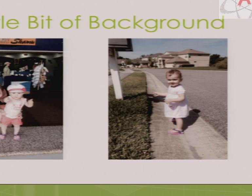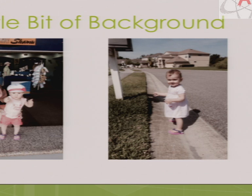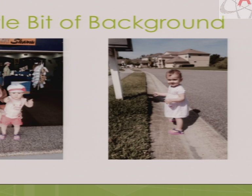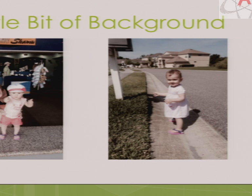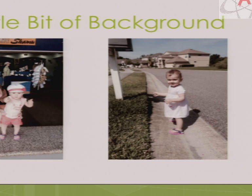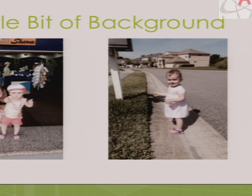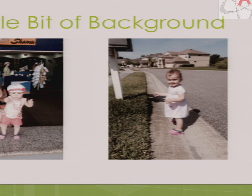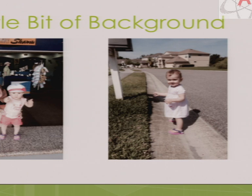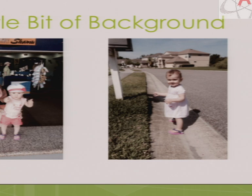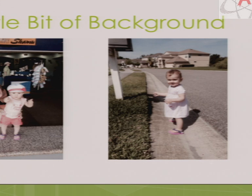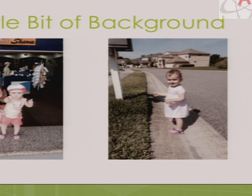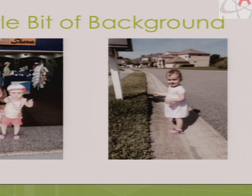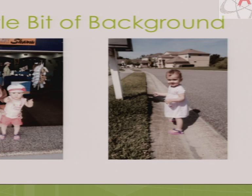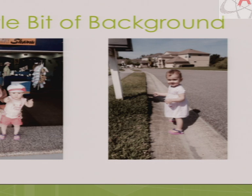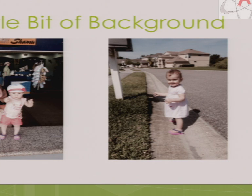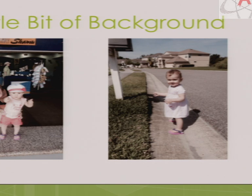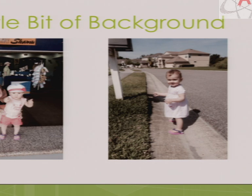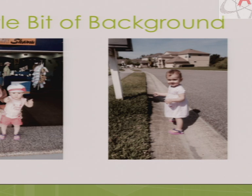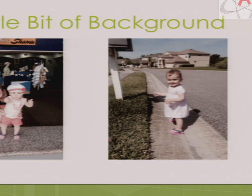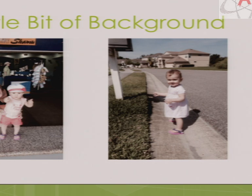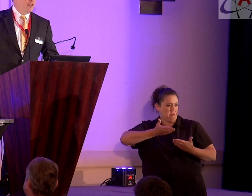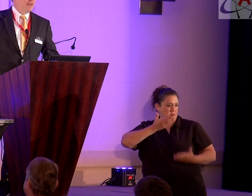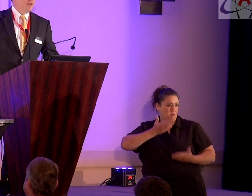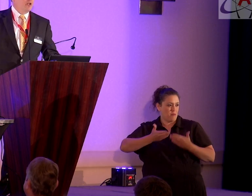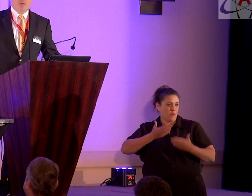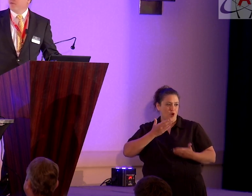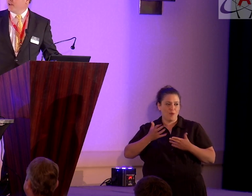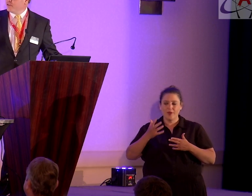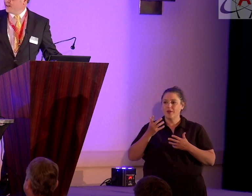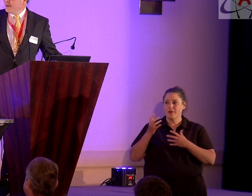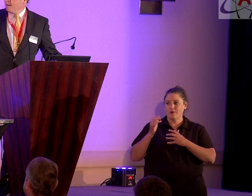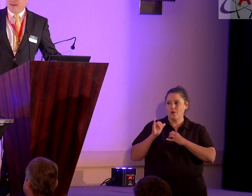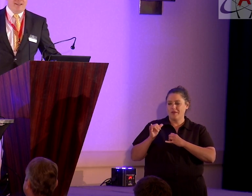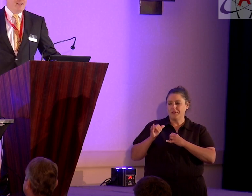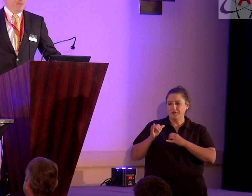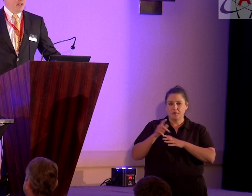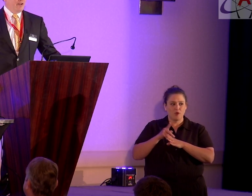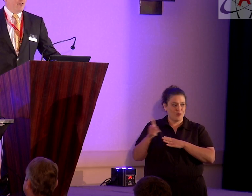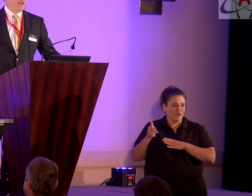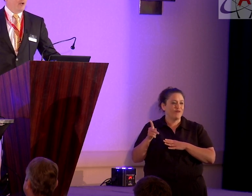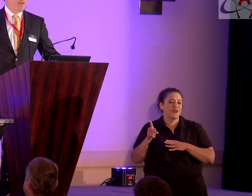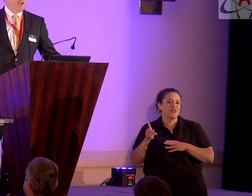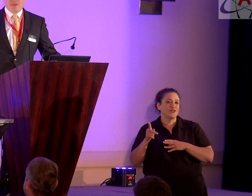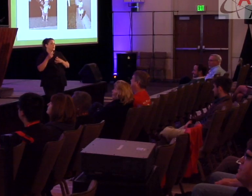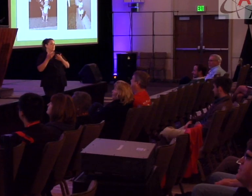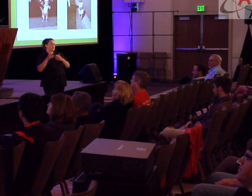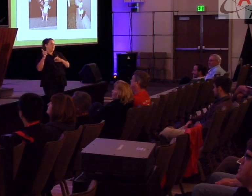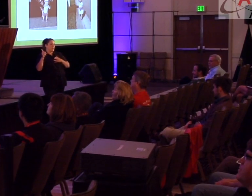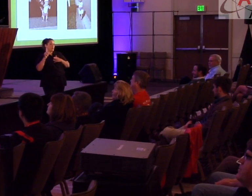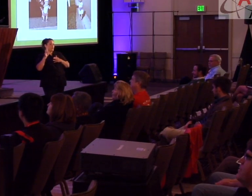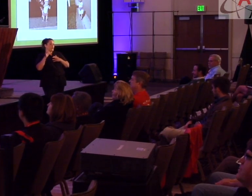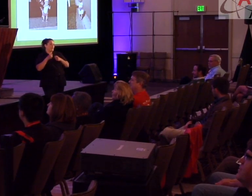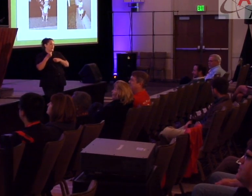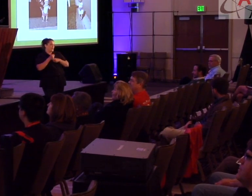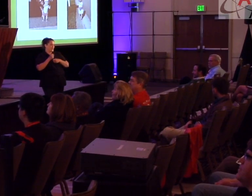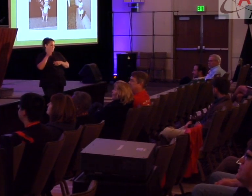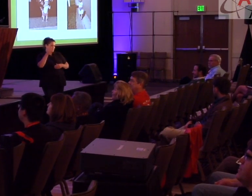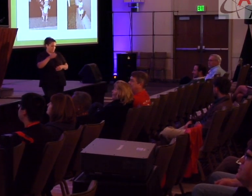I think we probably have, if not a lawyer, then a similar profession in about another 25 years or so.